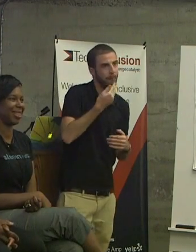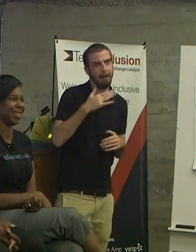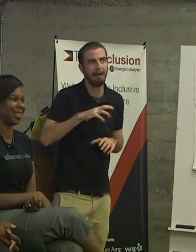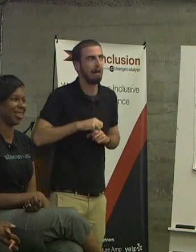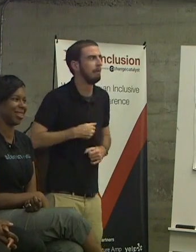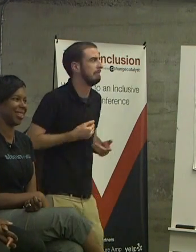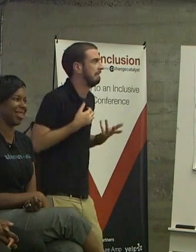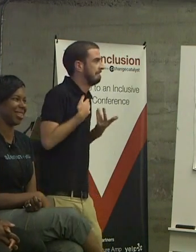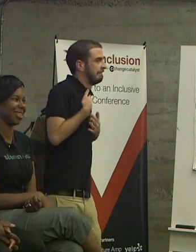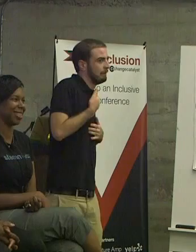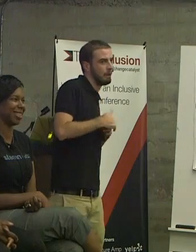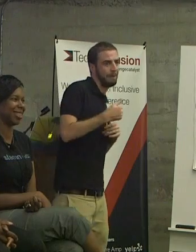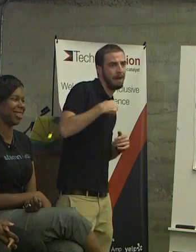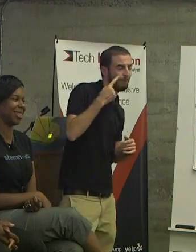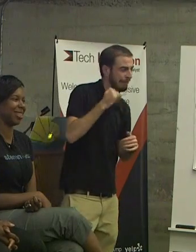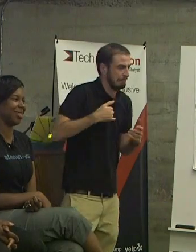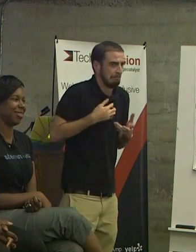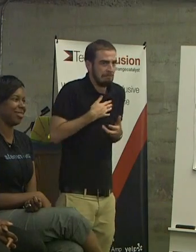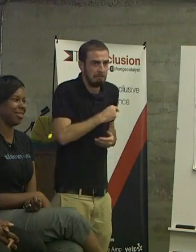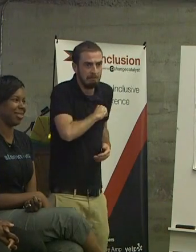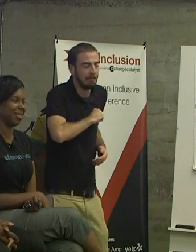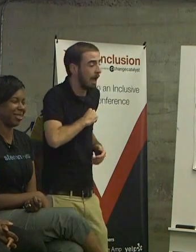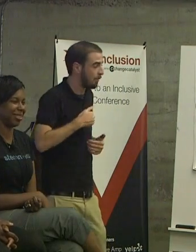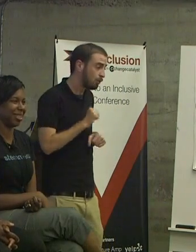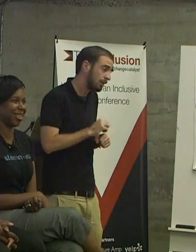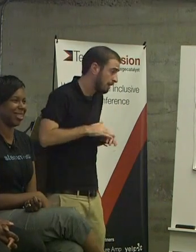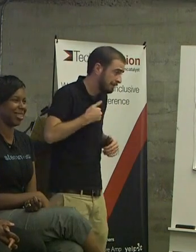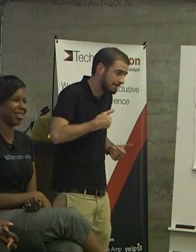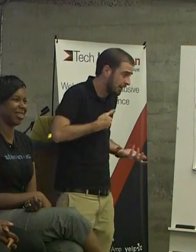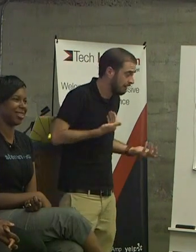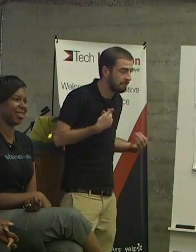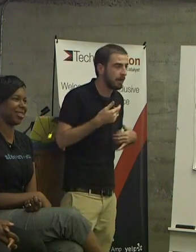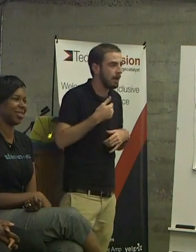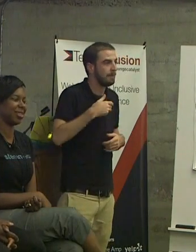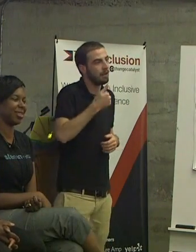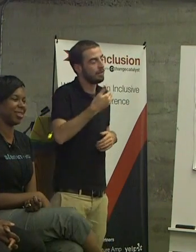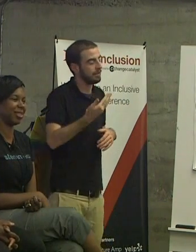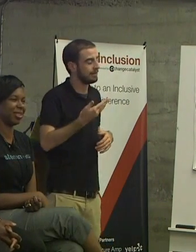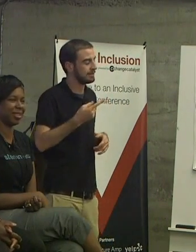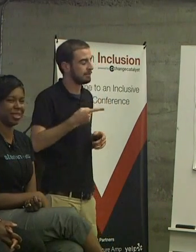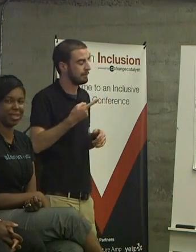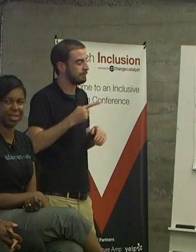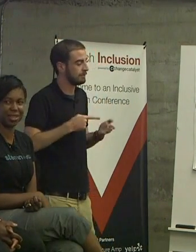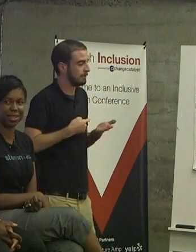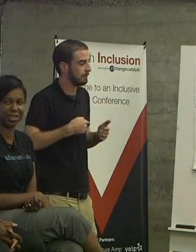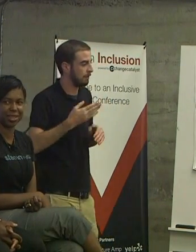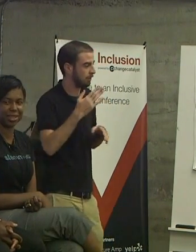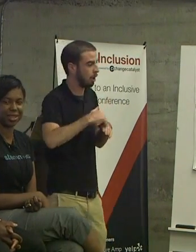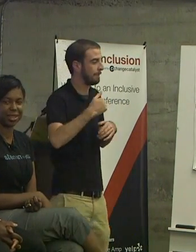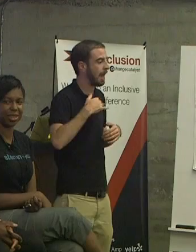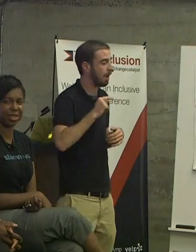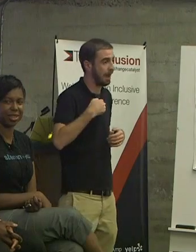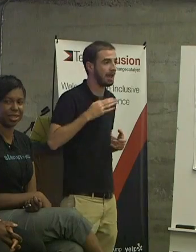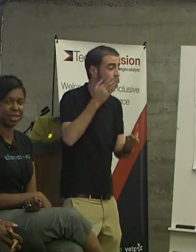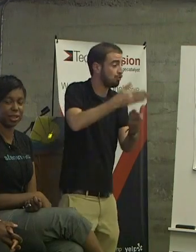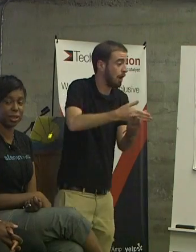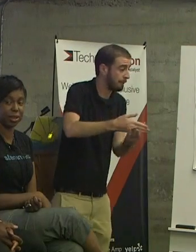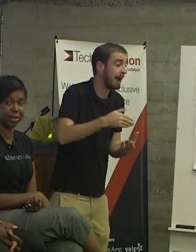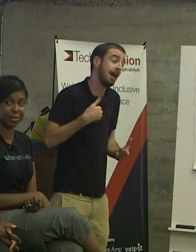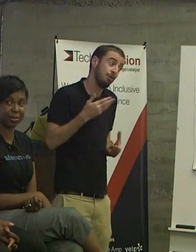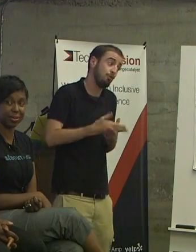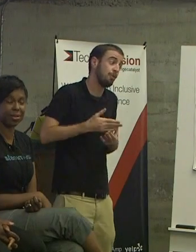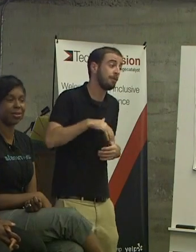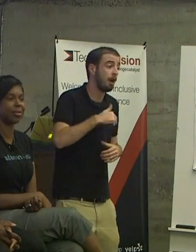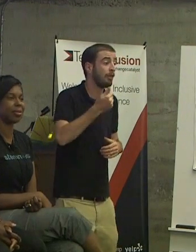person when they get called out for this stuff. I'm working on it myself. Another thing I get called out for sometimes is interruption. I interrupt other women a lot. This is a